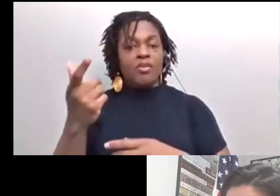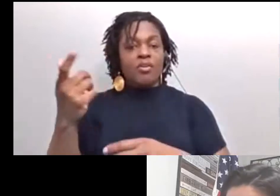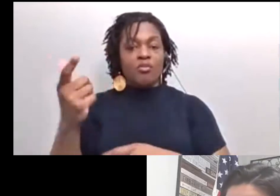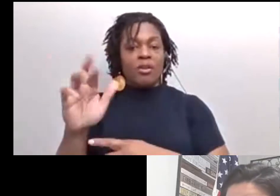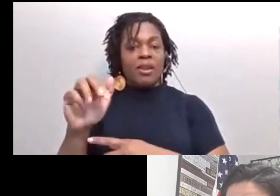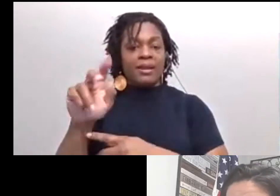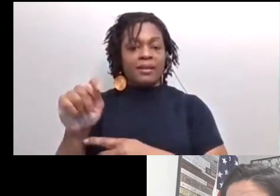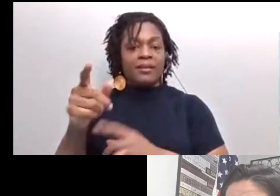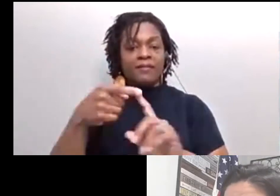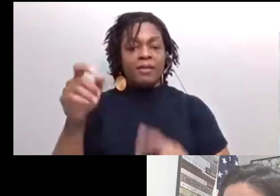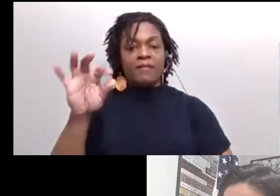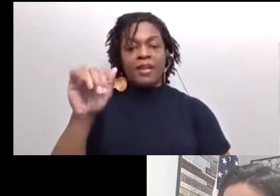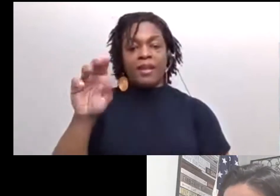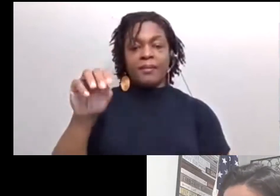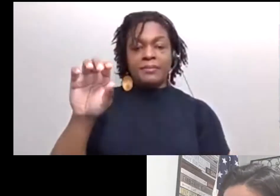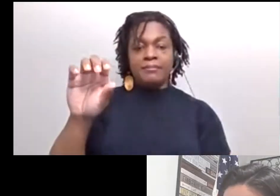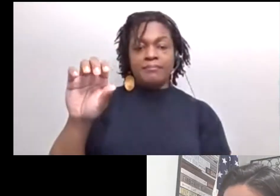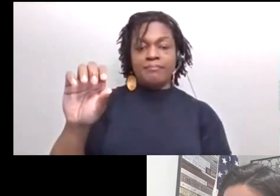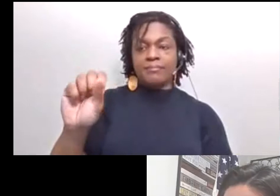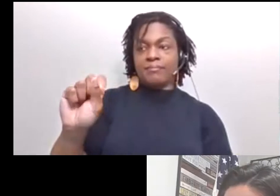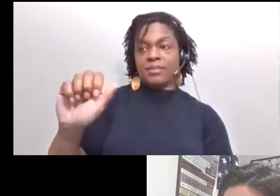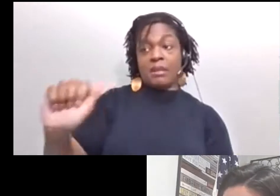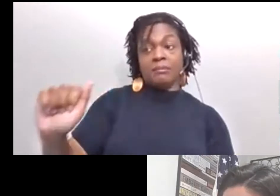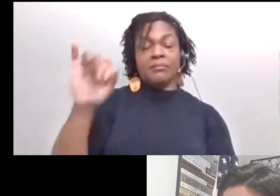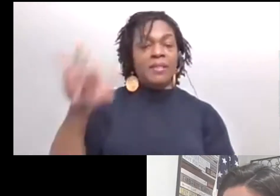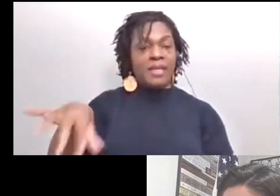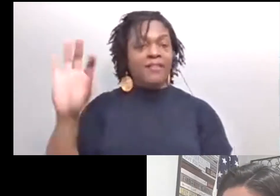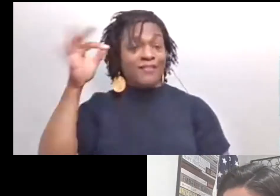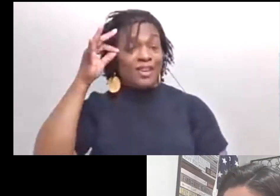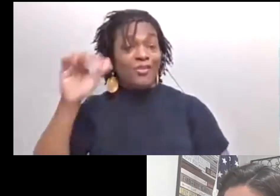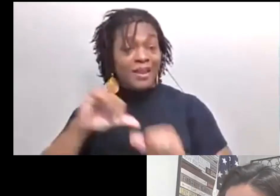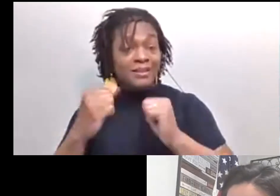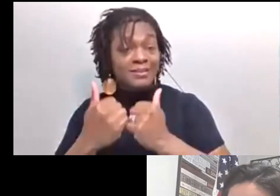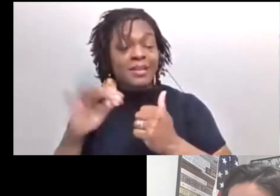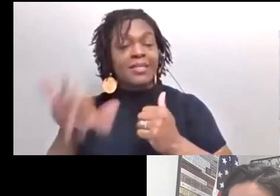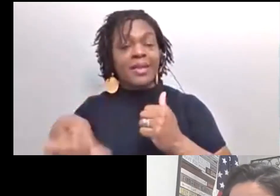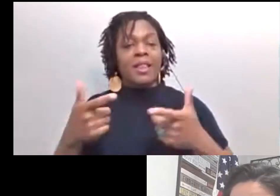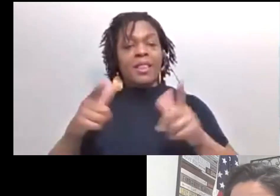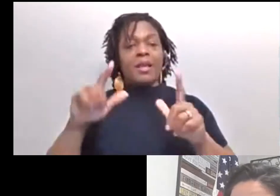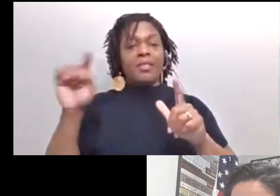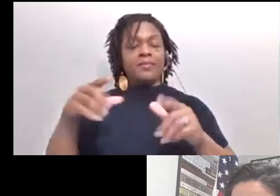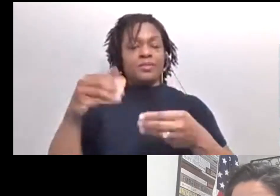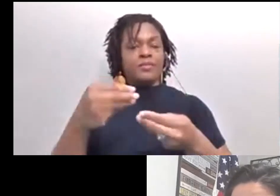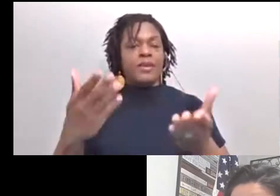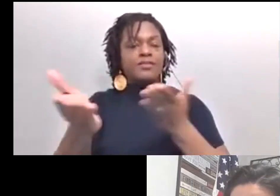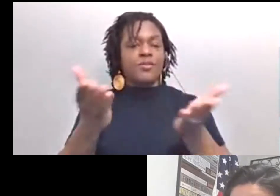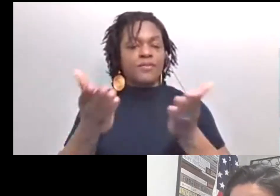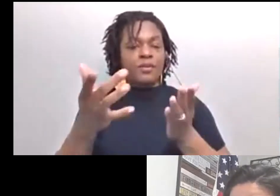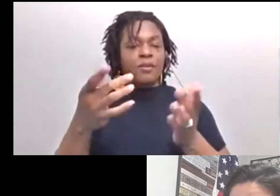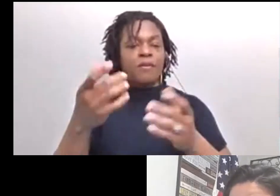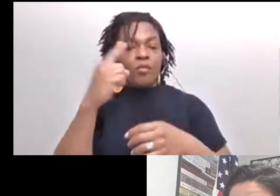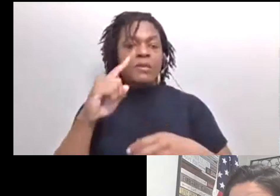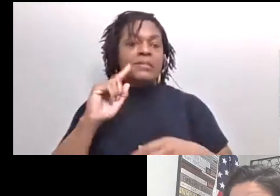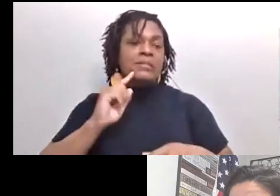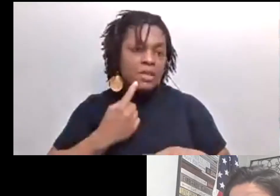federal agency. So they're able to provide, it allows them to provide services for serious mental